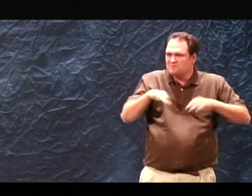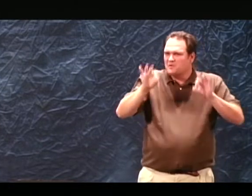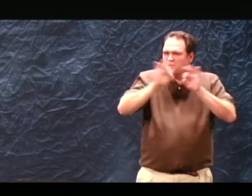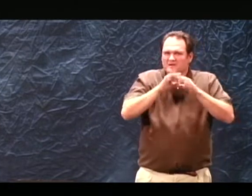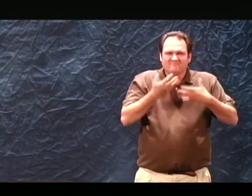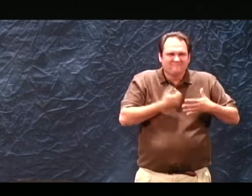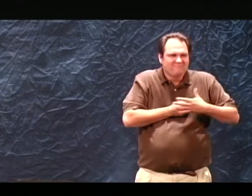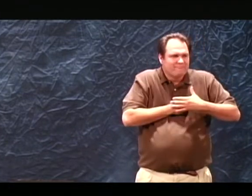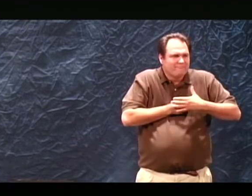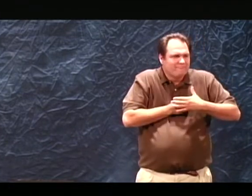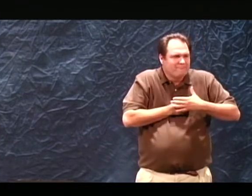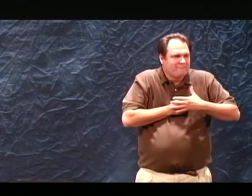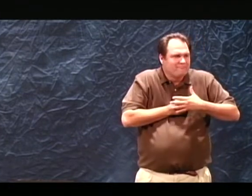vitally important